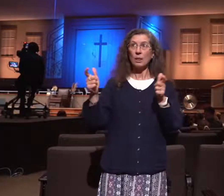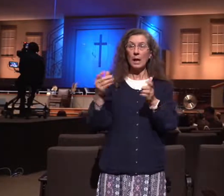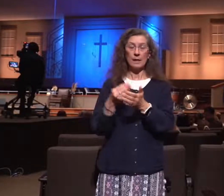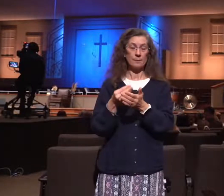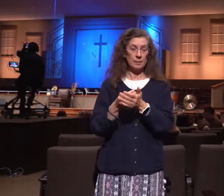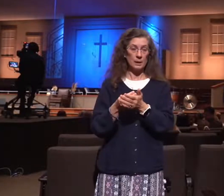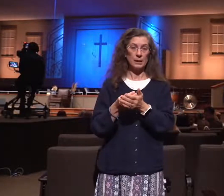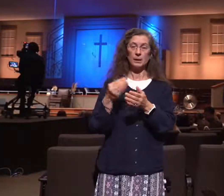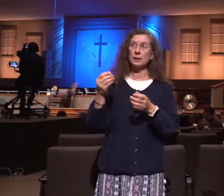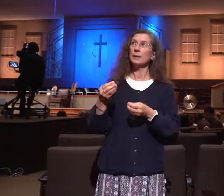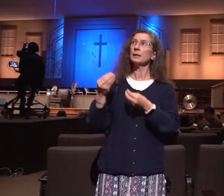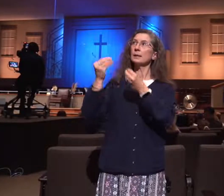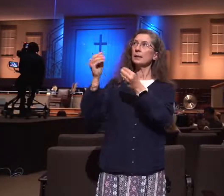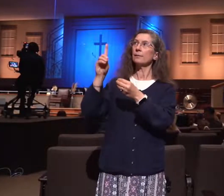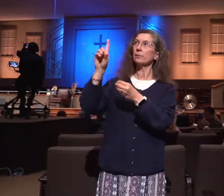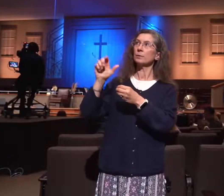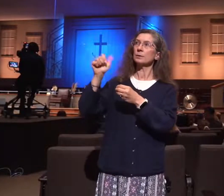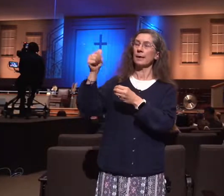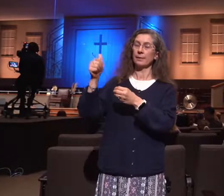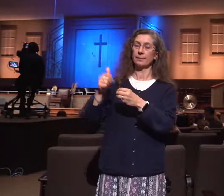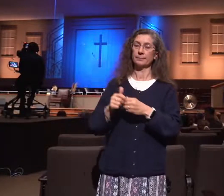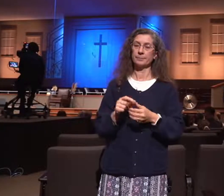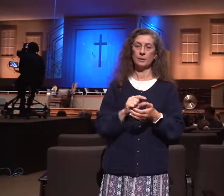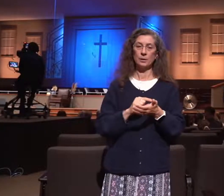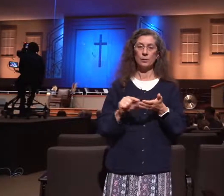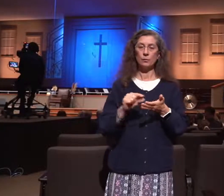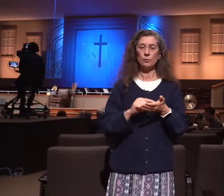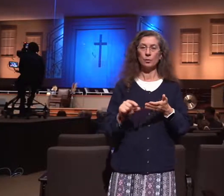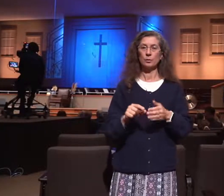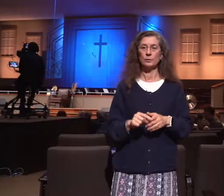Every man, every woman, every woman. Here's the verse,